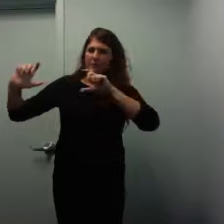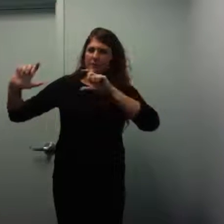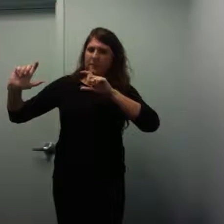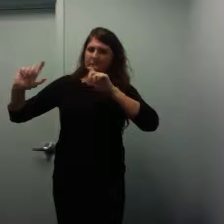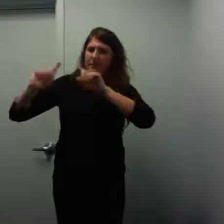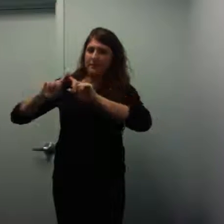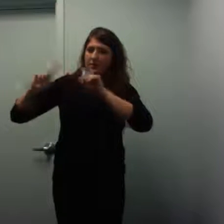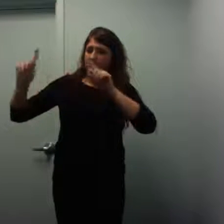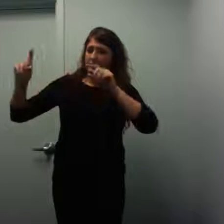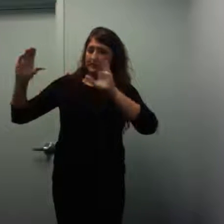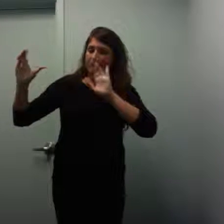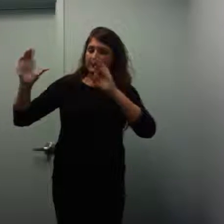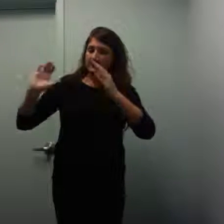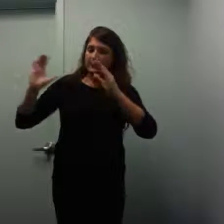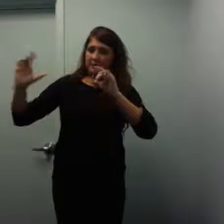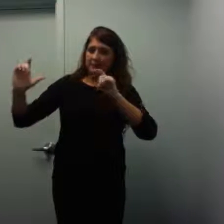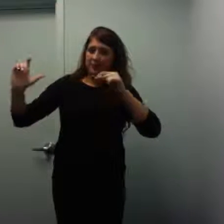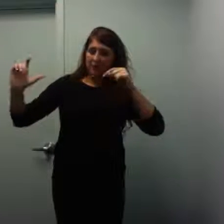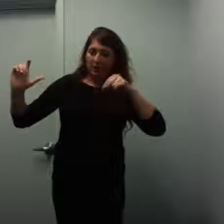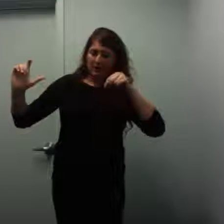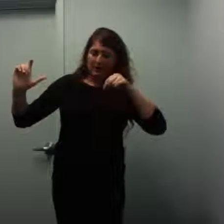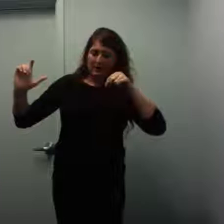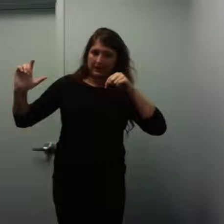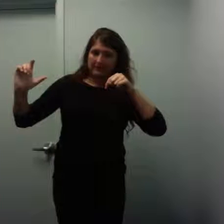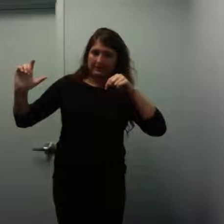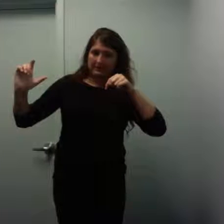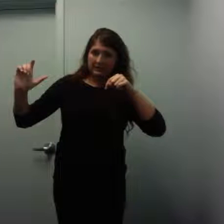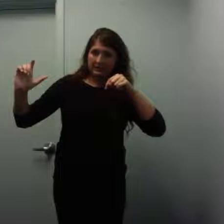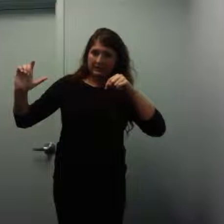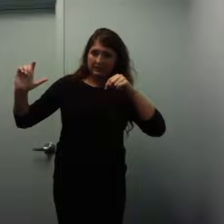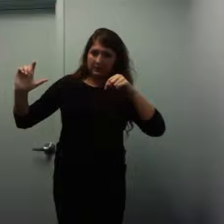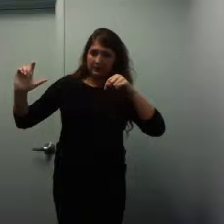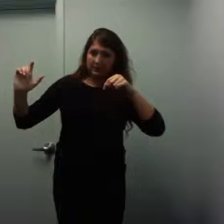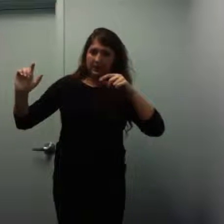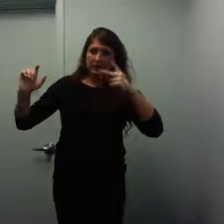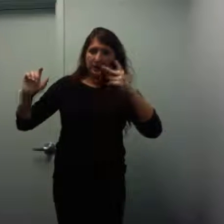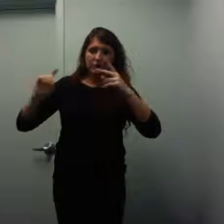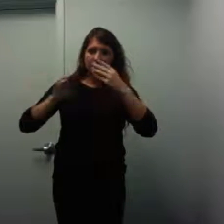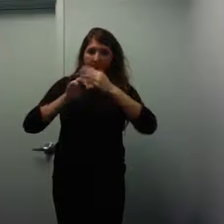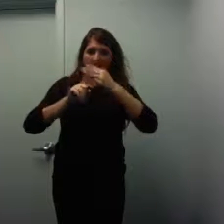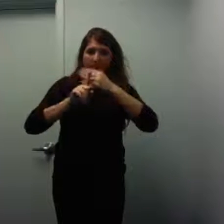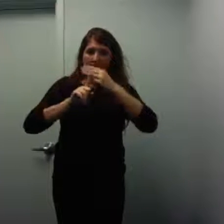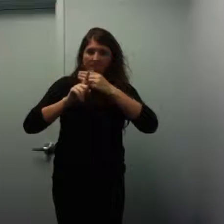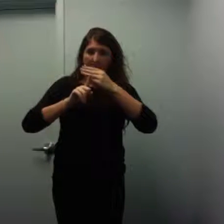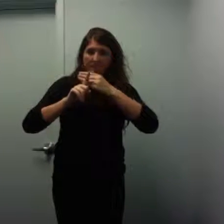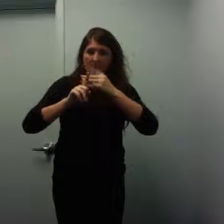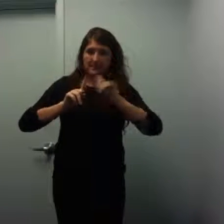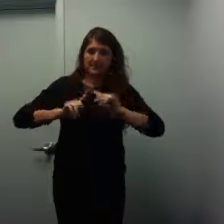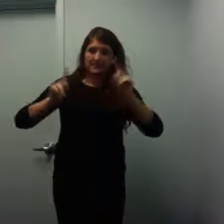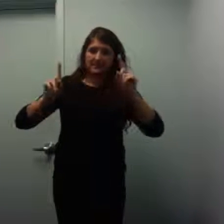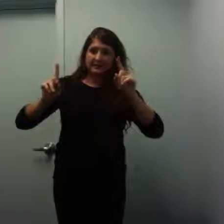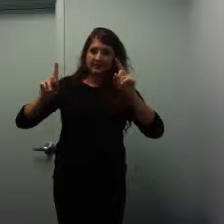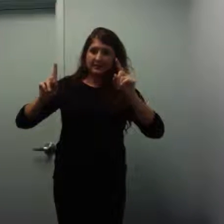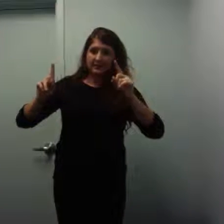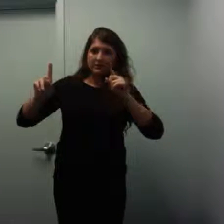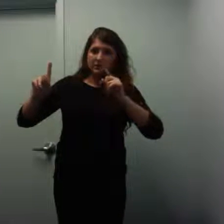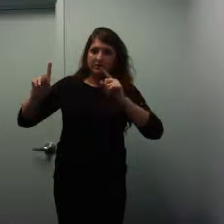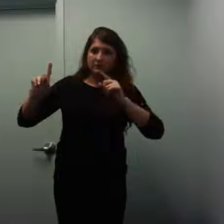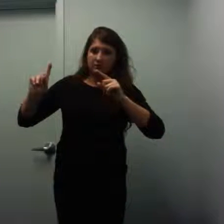this. On one part of the thermometer, I took a bunch of this filter wool, or cotton basically, and wrapped it around there, and